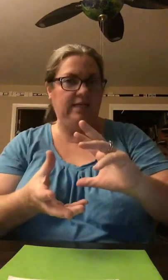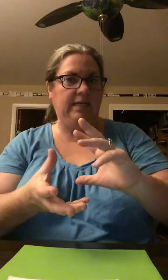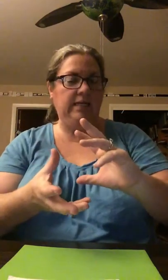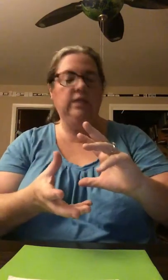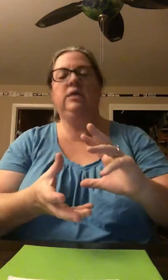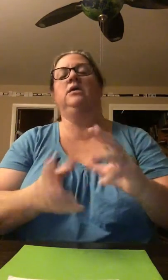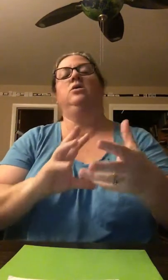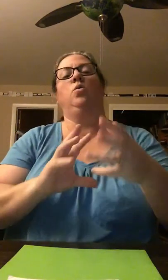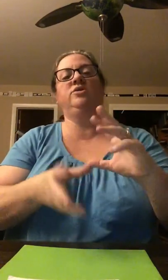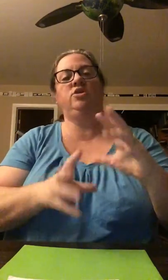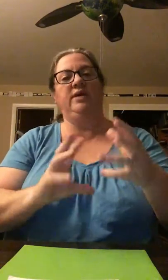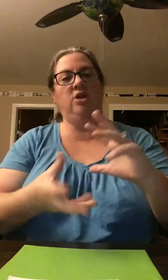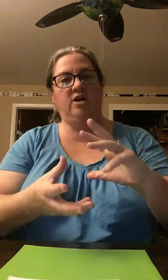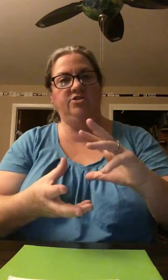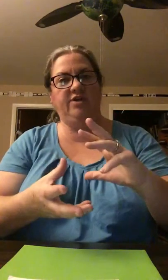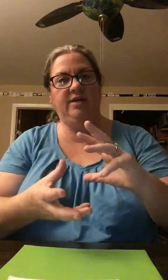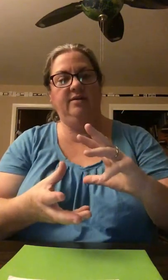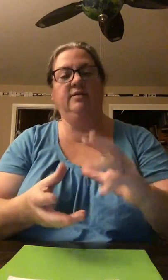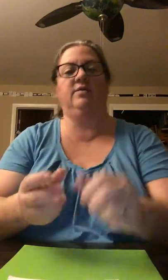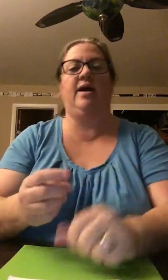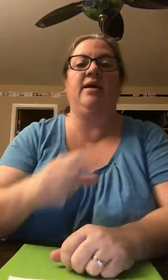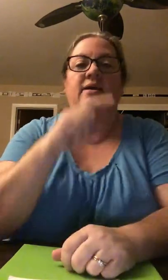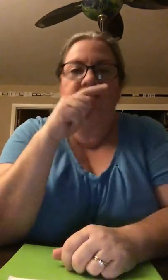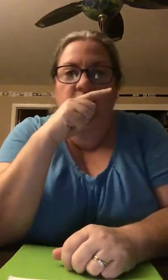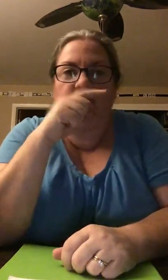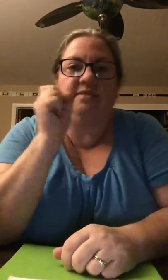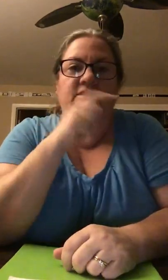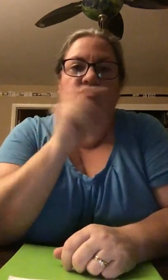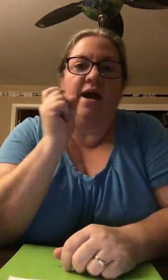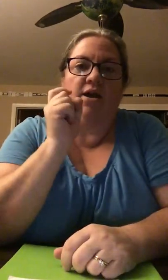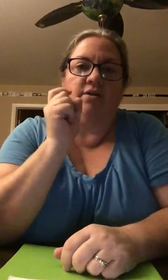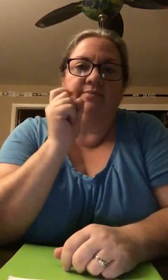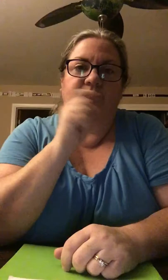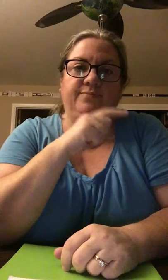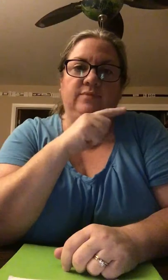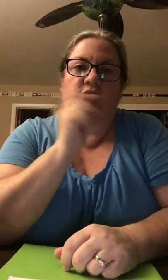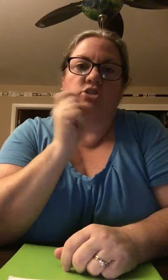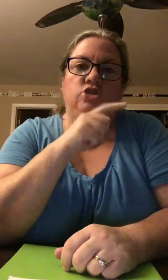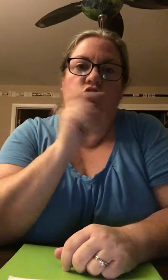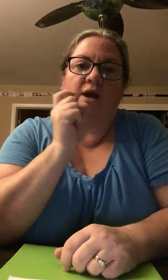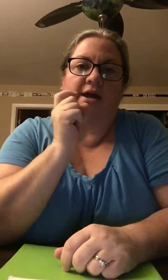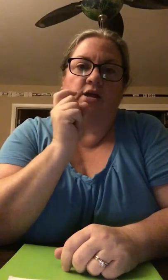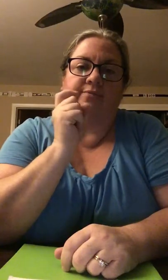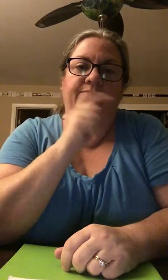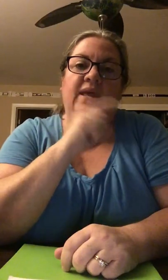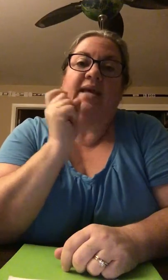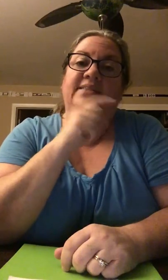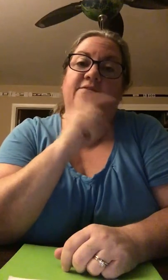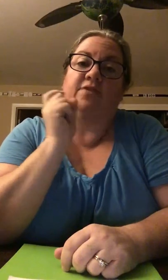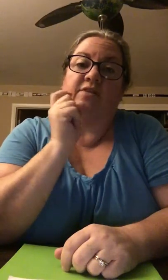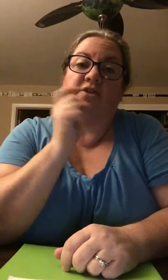machine or doing laundry. Okay, so this is a dryer. Dryer. It's in front of